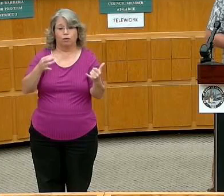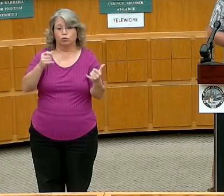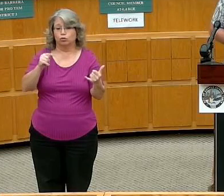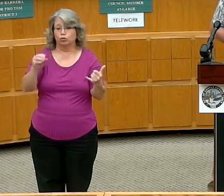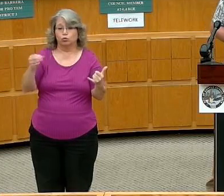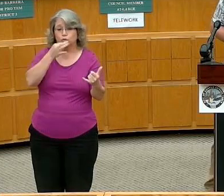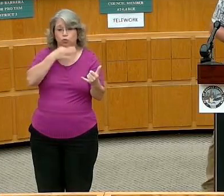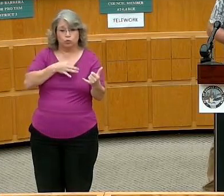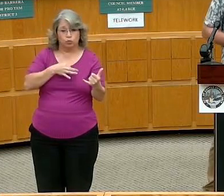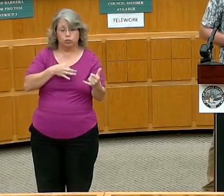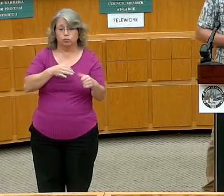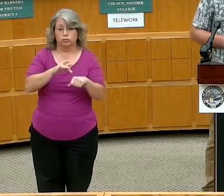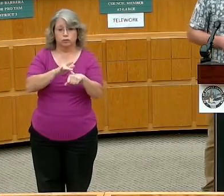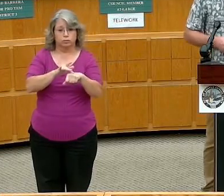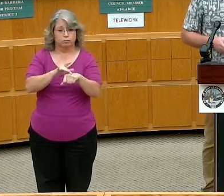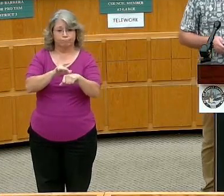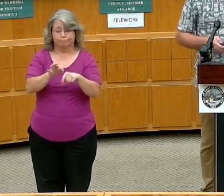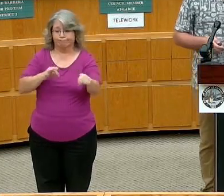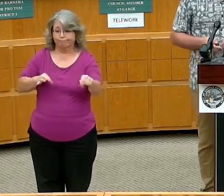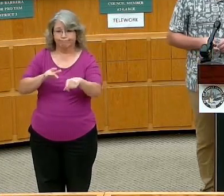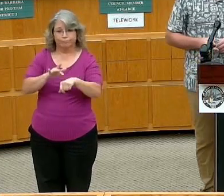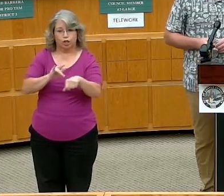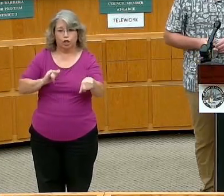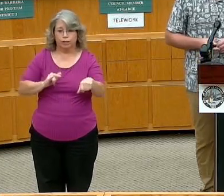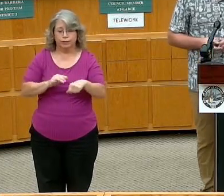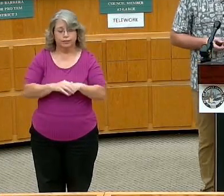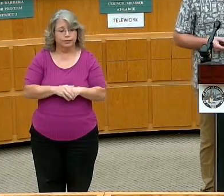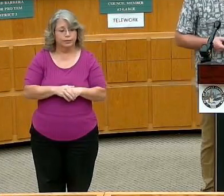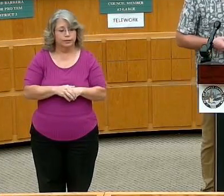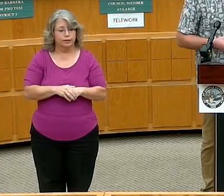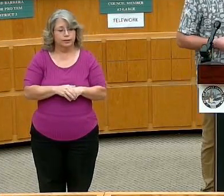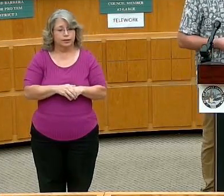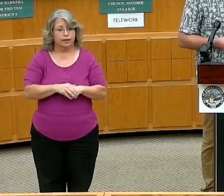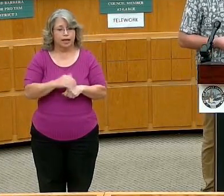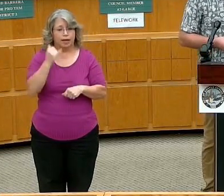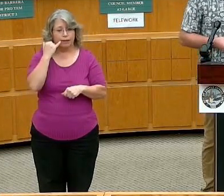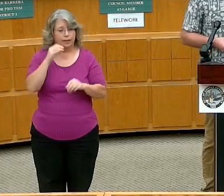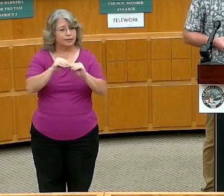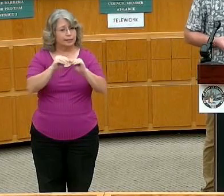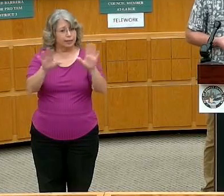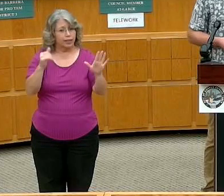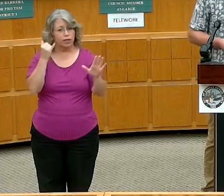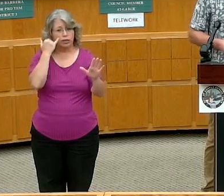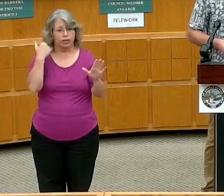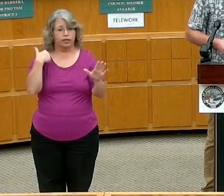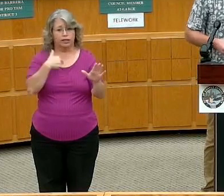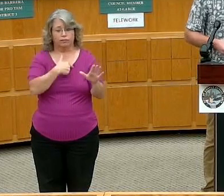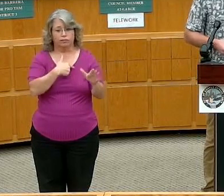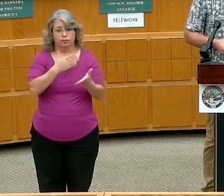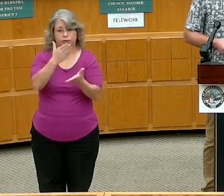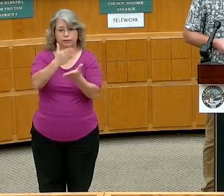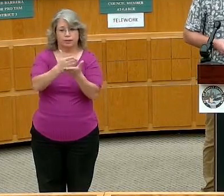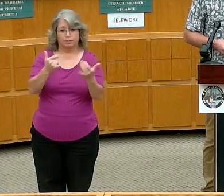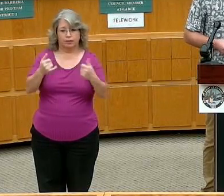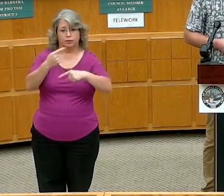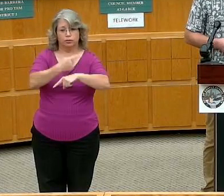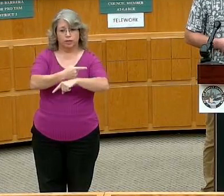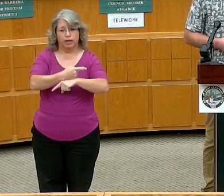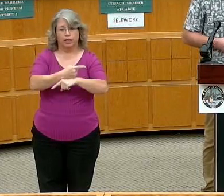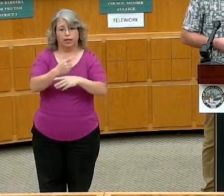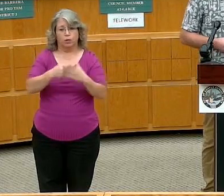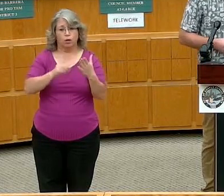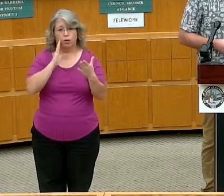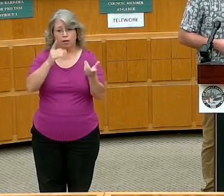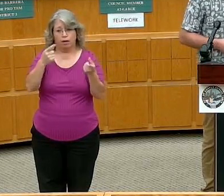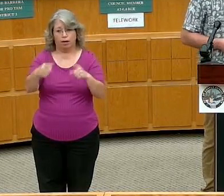effects of social distancing are removed today, I think it was very clear what the outcome is going to be, even in the lower end of things.